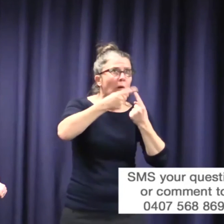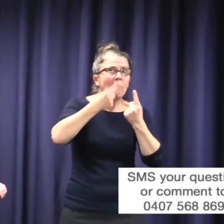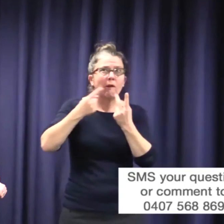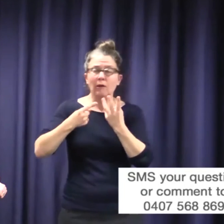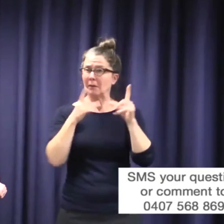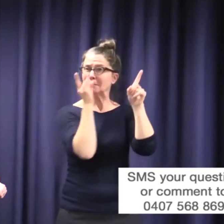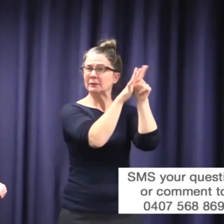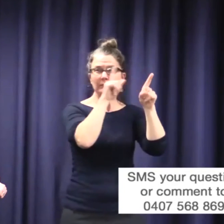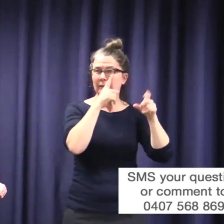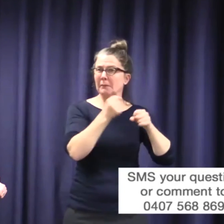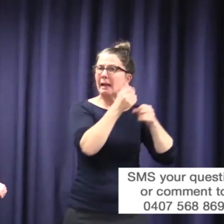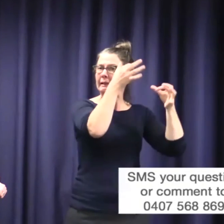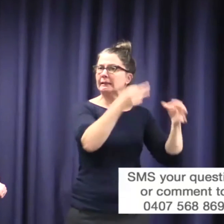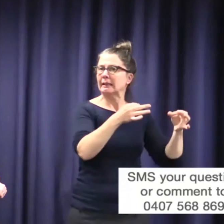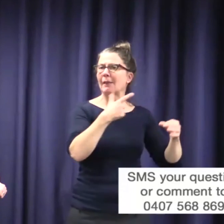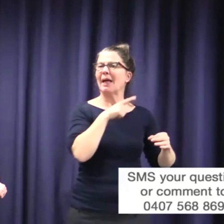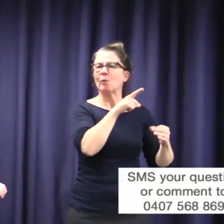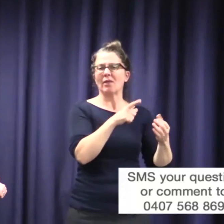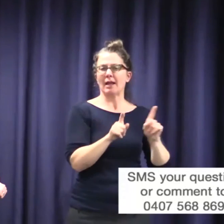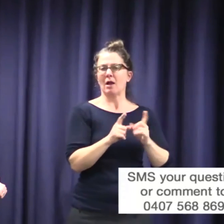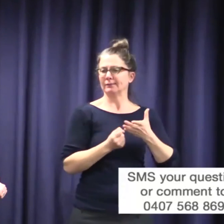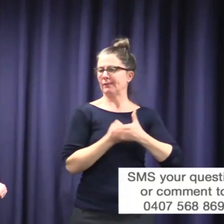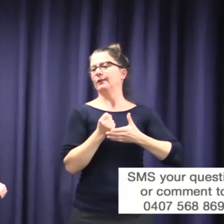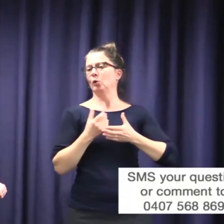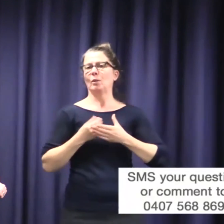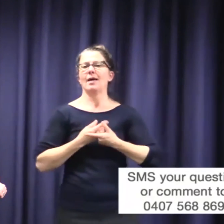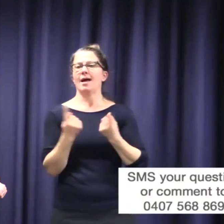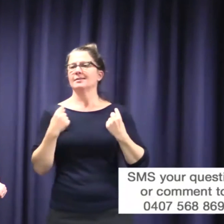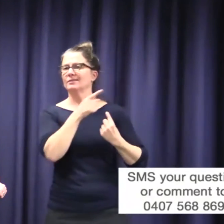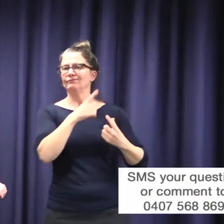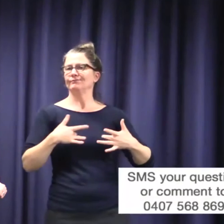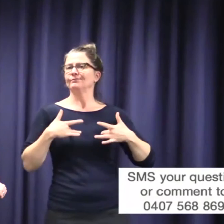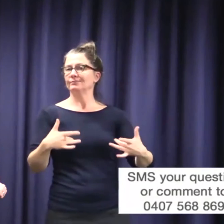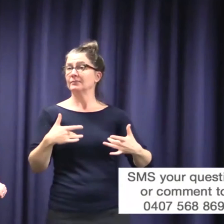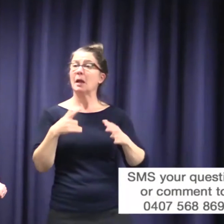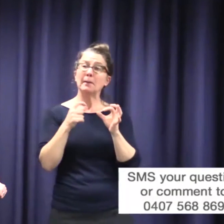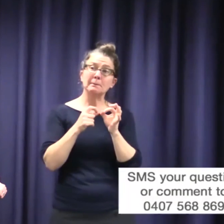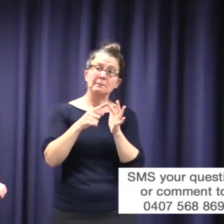a decision about it, which is why they've left it with us for now. But Benji, please be